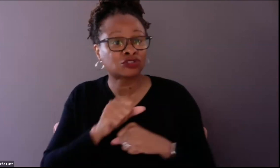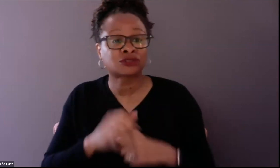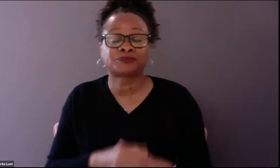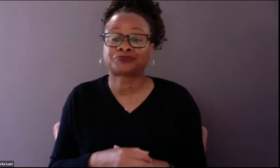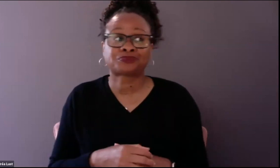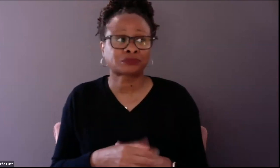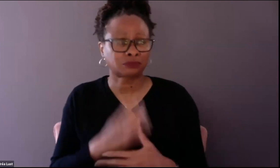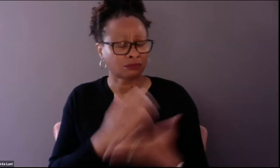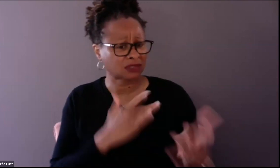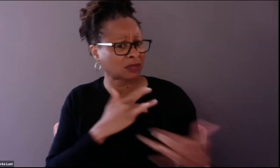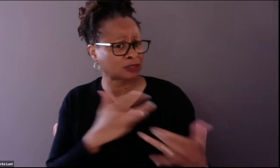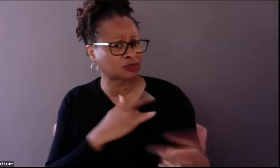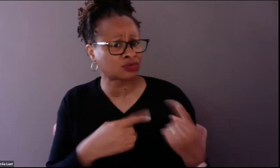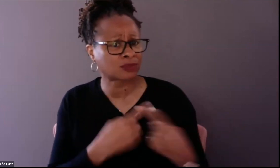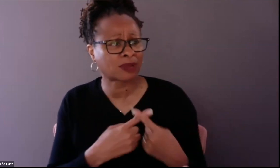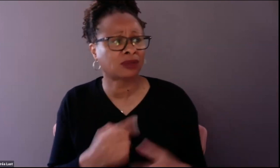some concerns about,